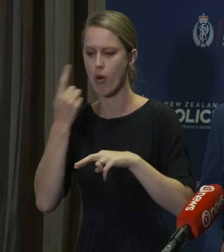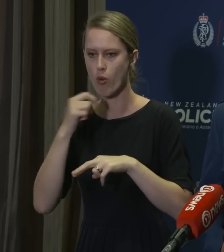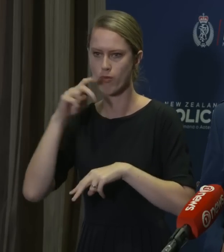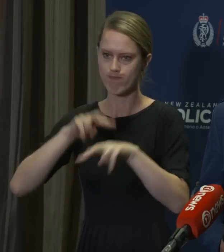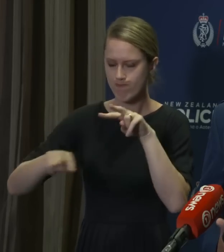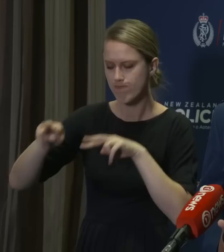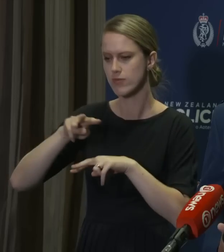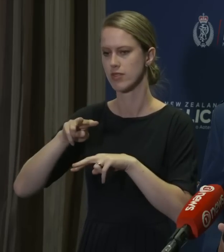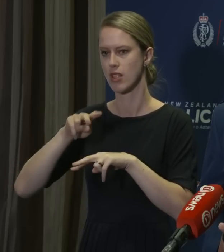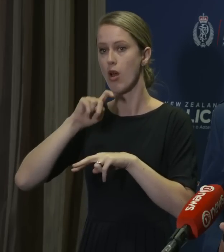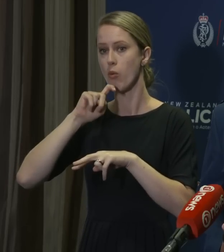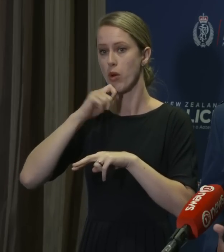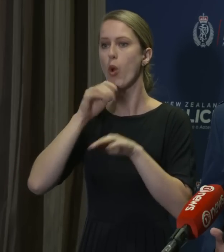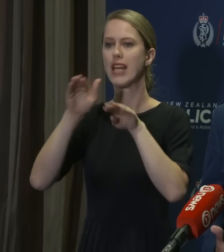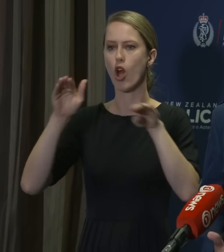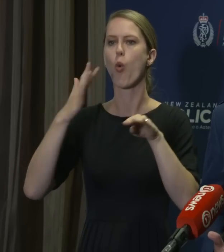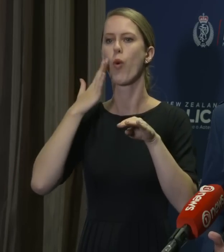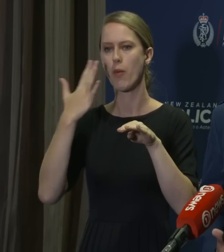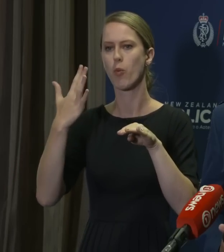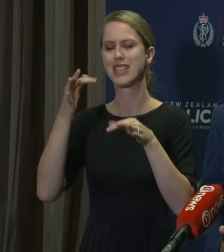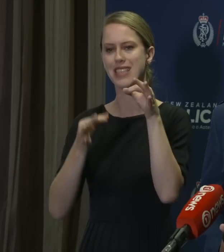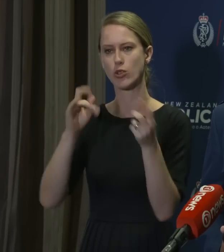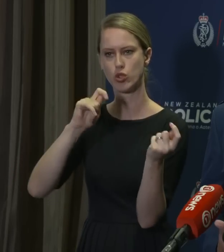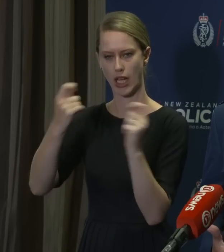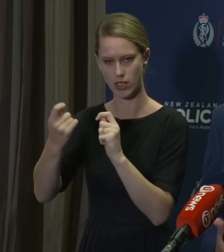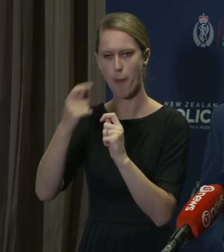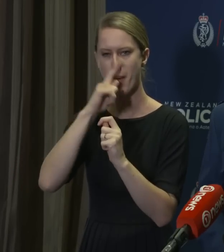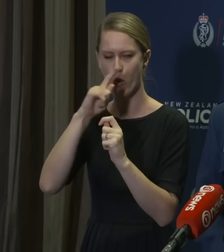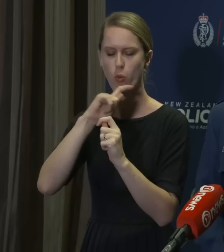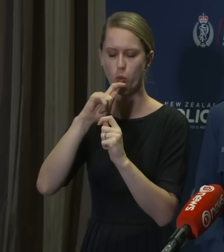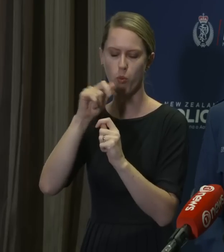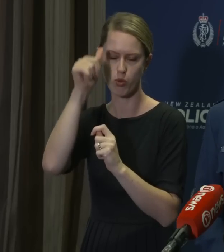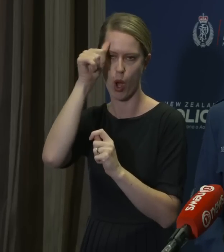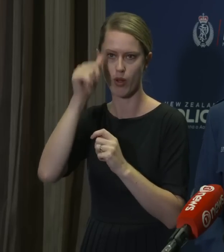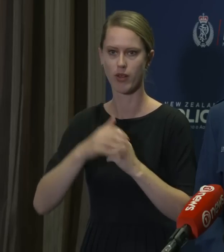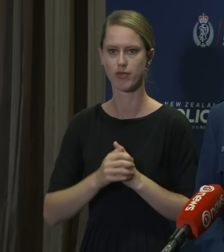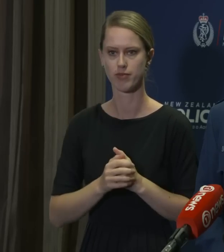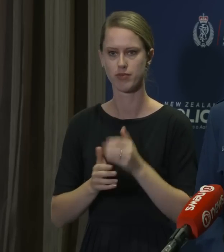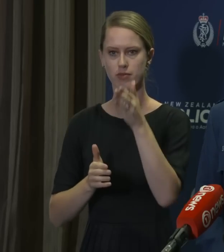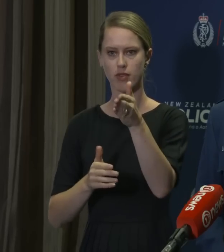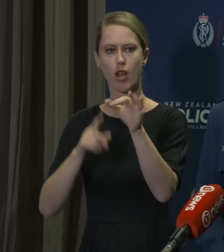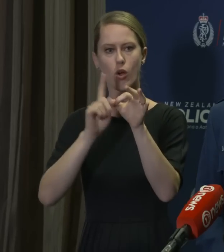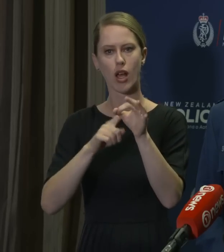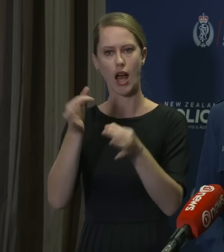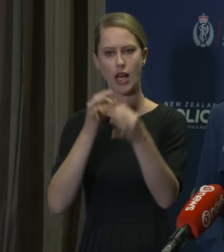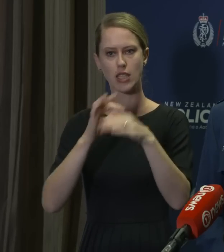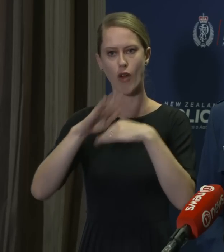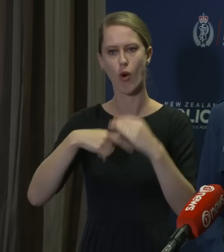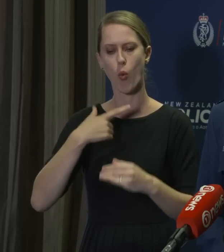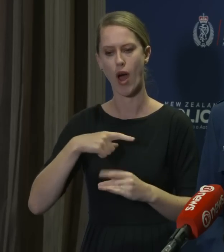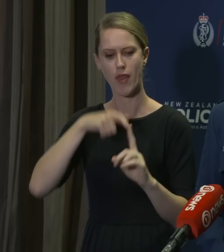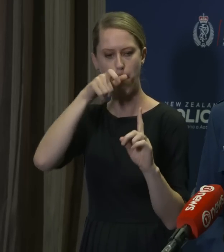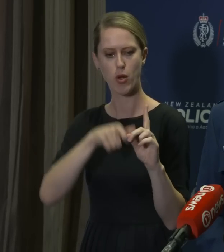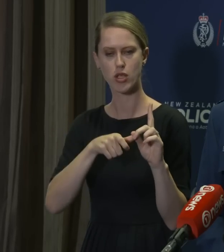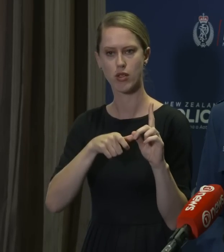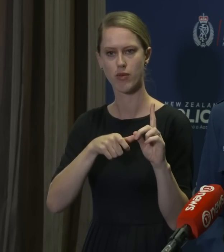tomorrow. It will be public as to when we make that decision, so people will be advised. There are some questions being asked about why the offender